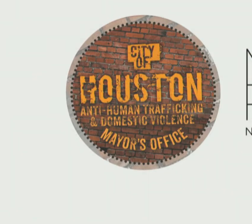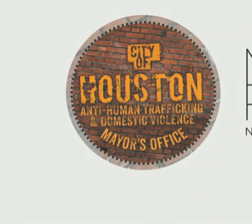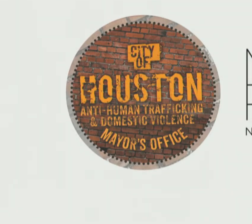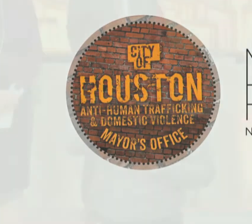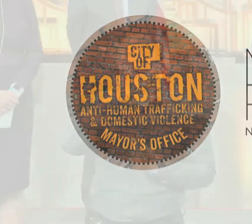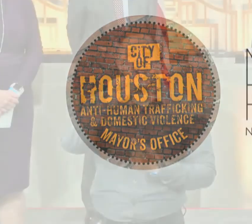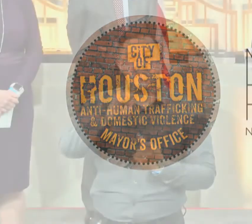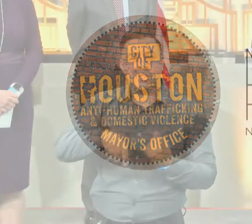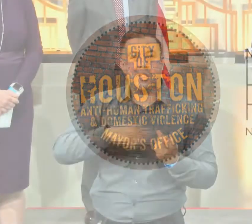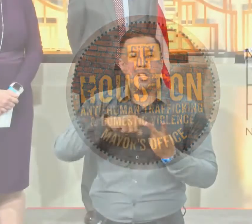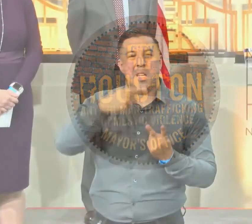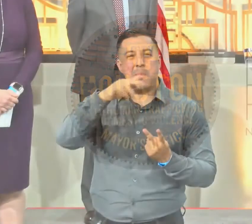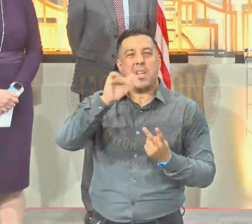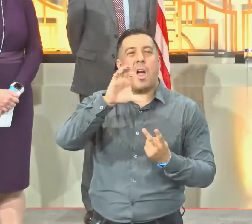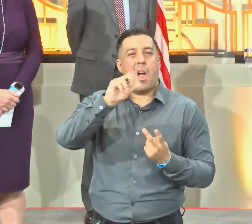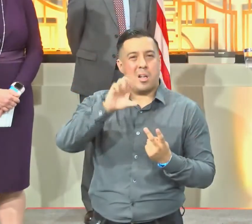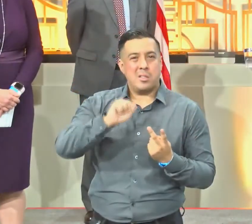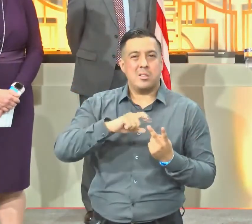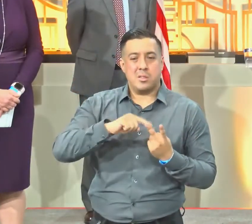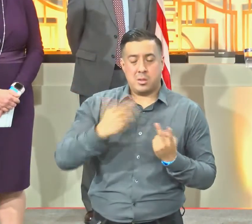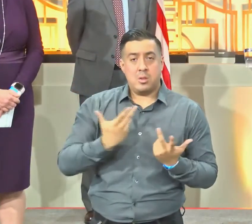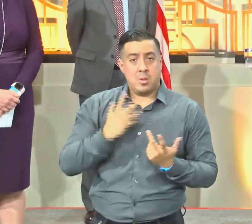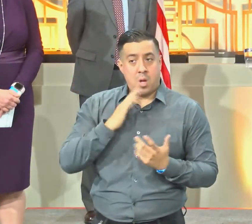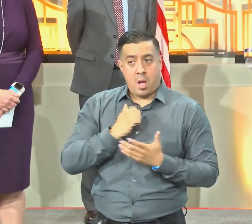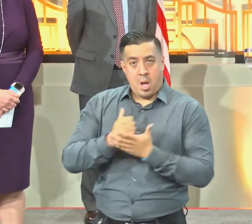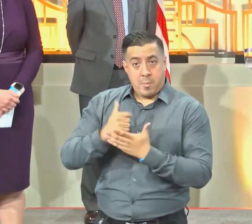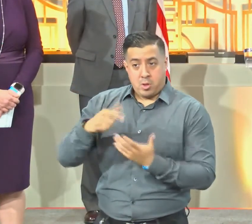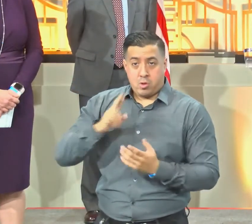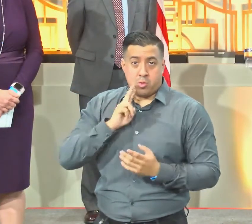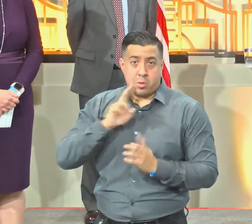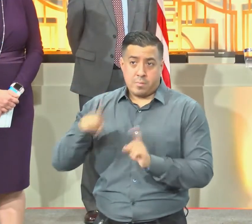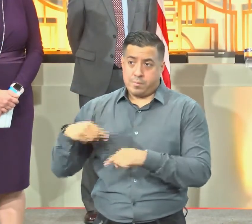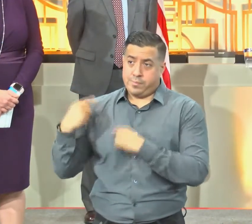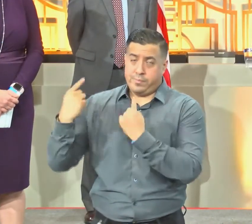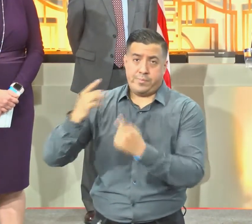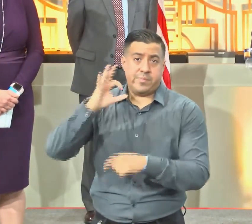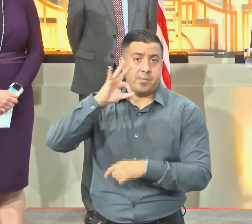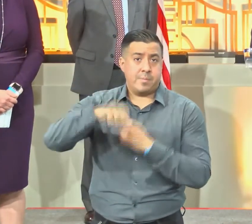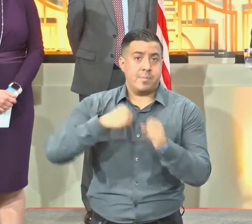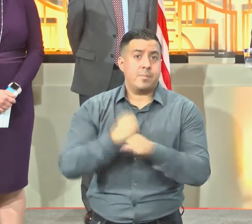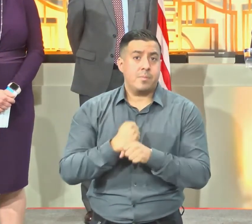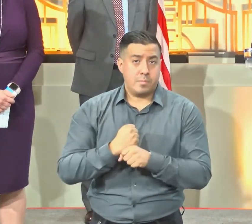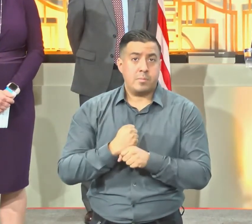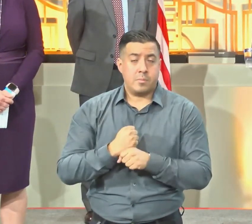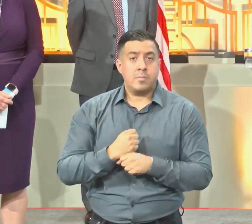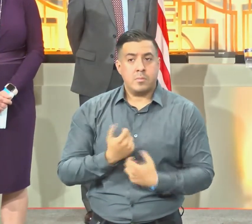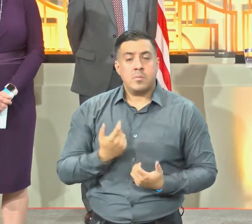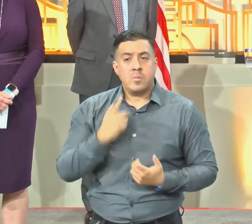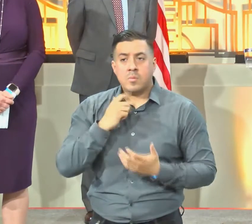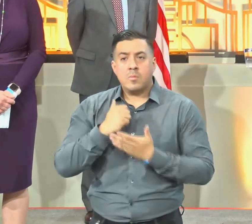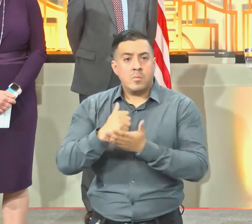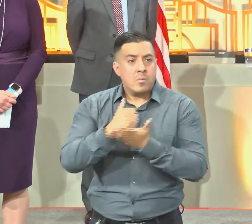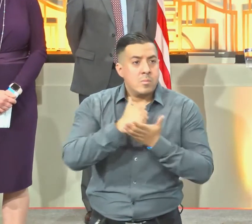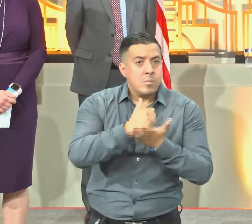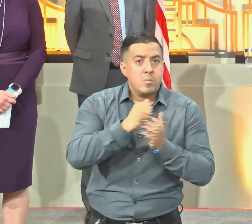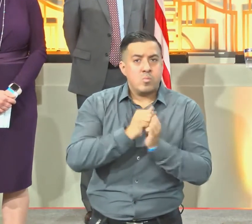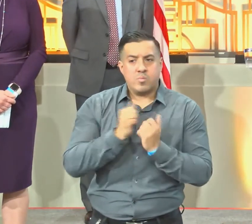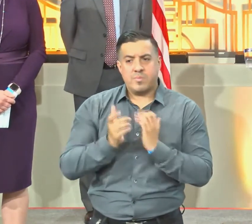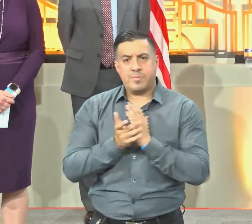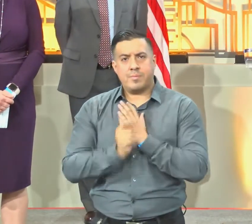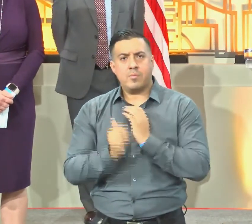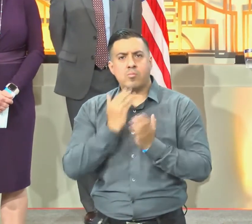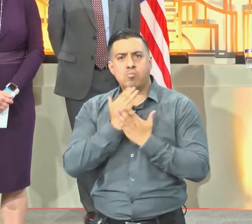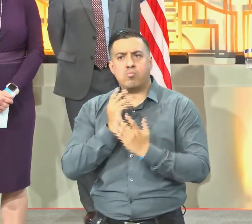sustainability and textile sector right here in Houston for over 9 years, keeping textiles out of landfill and working with our skilled network